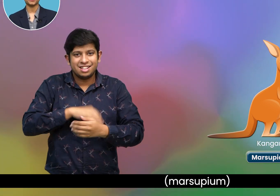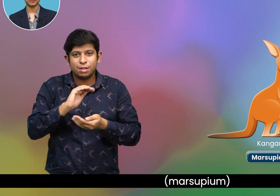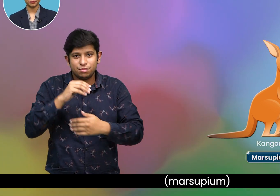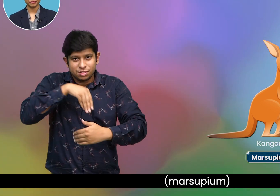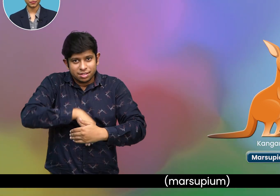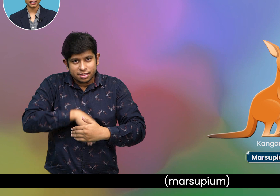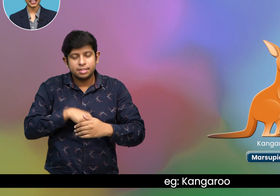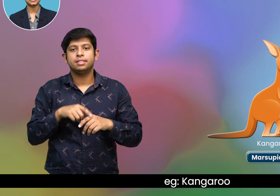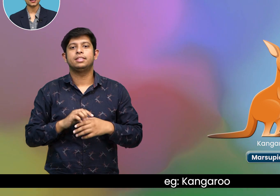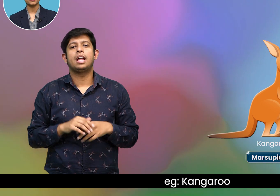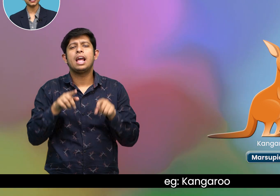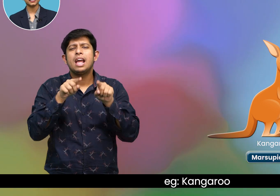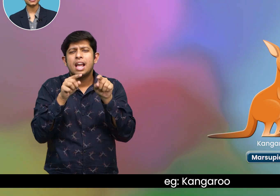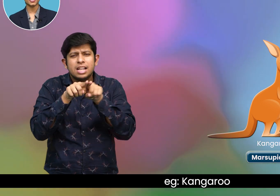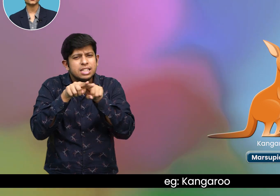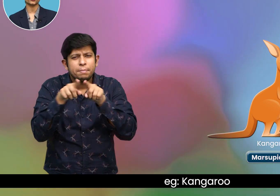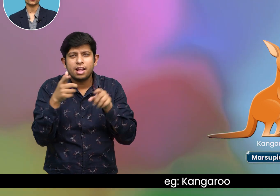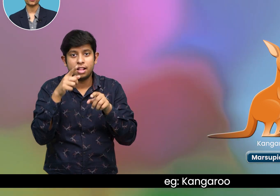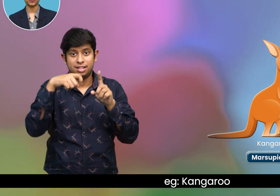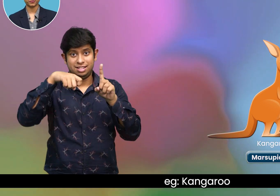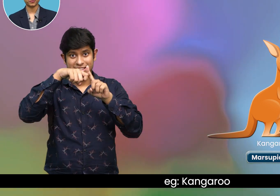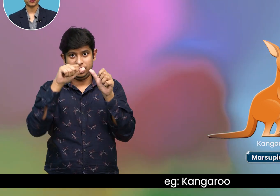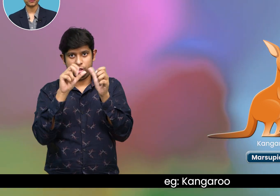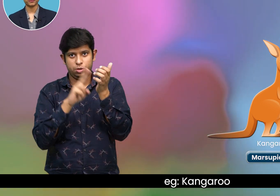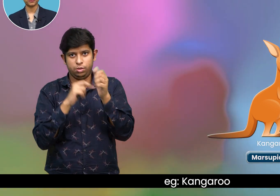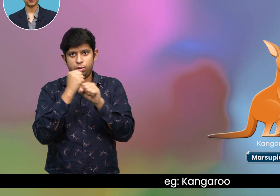Marsupium. Example, kangaroo.